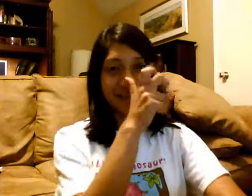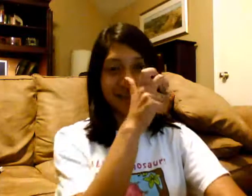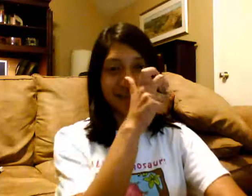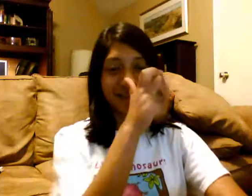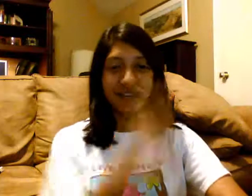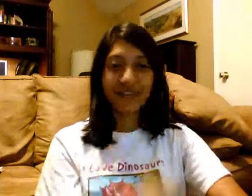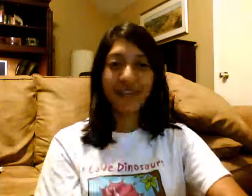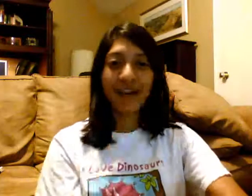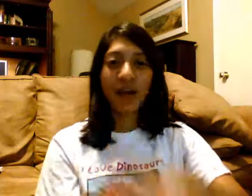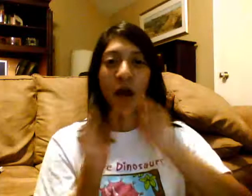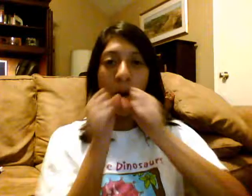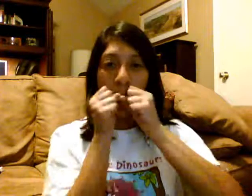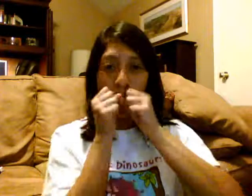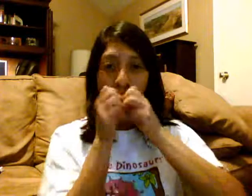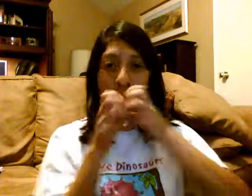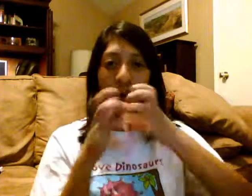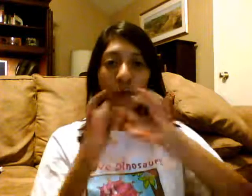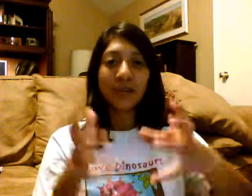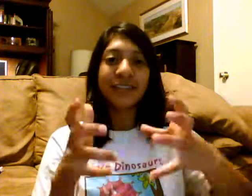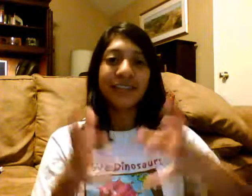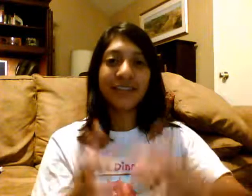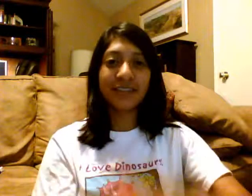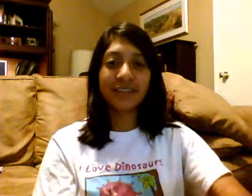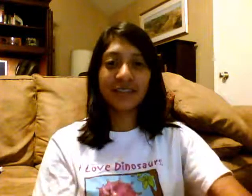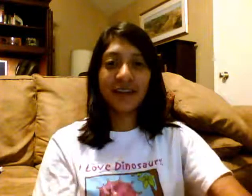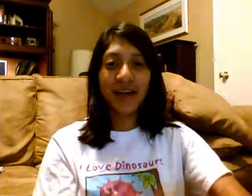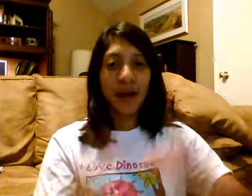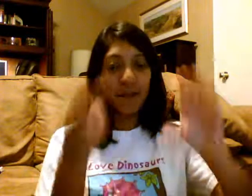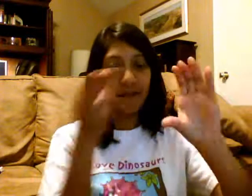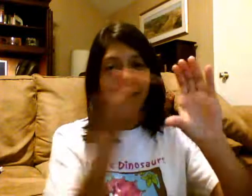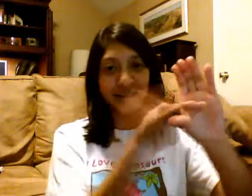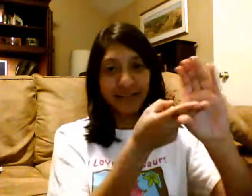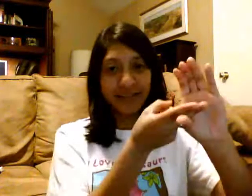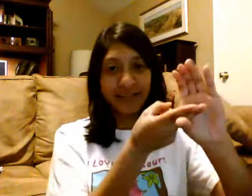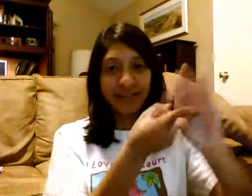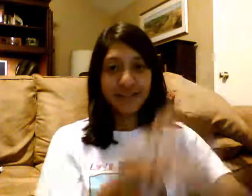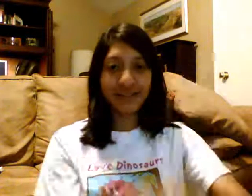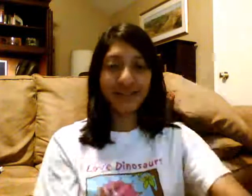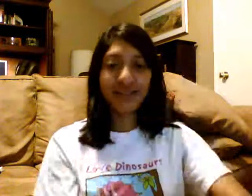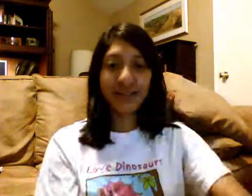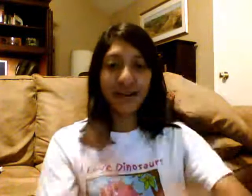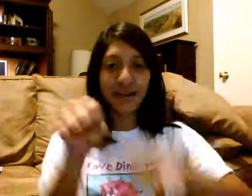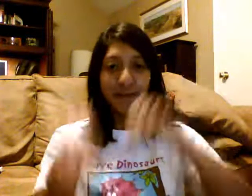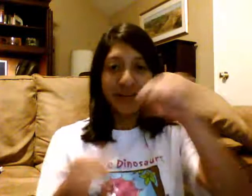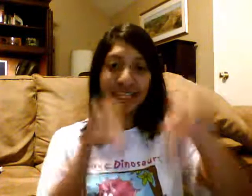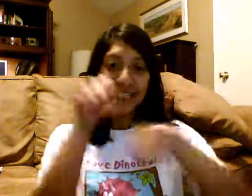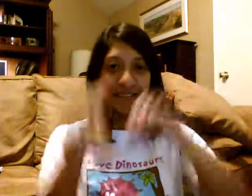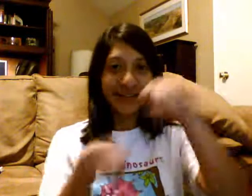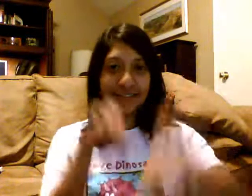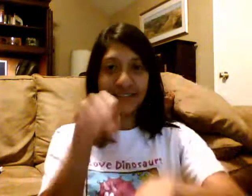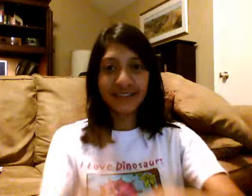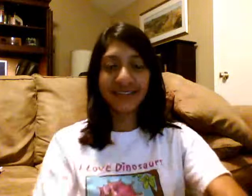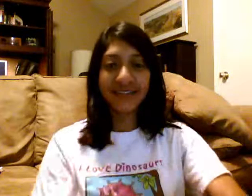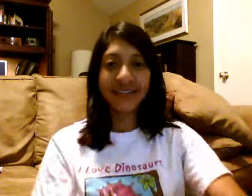a balloon, a bed, a bike, no shapes are